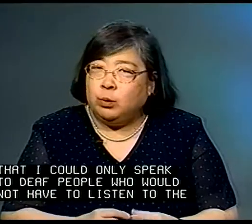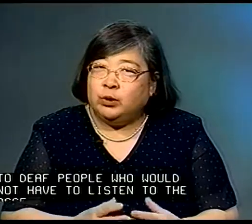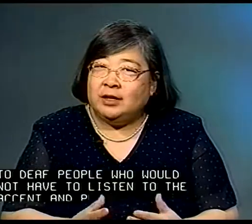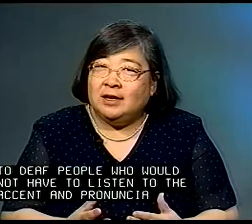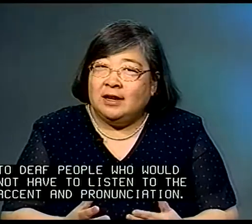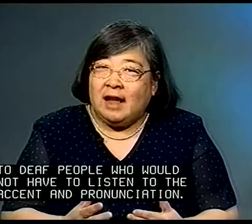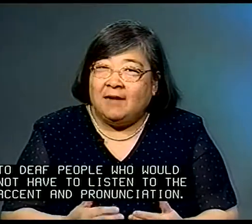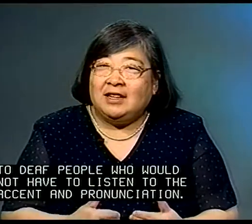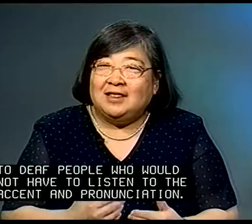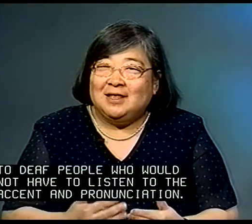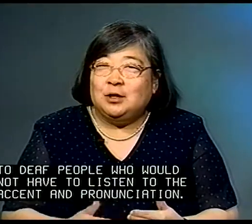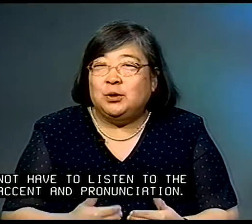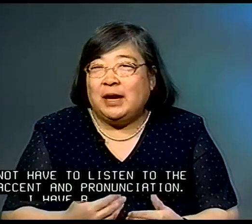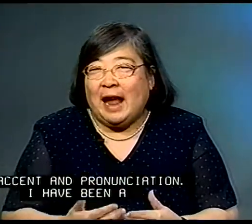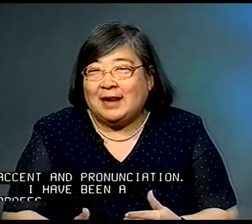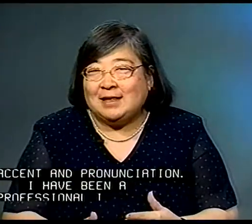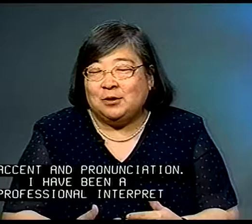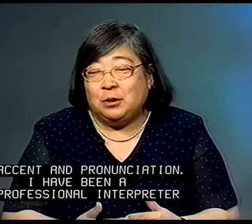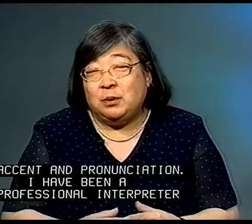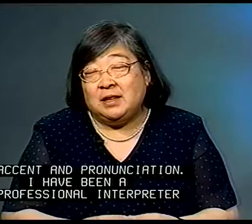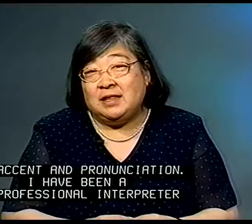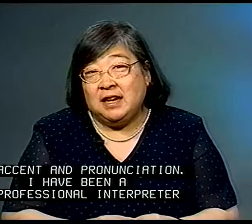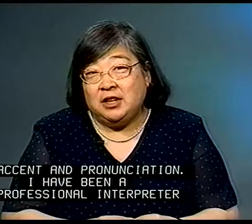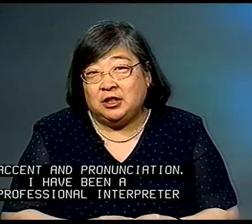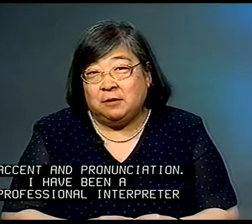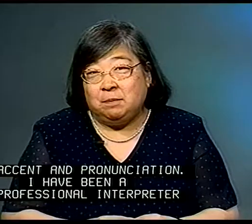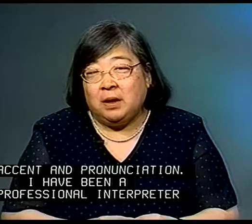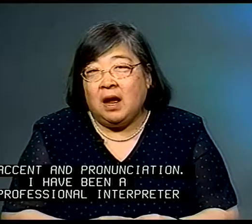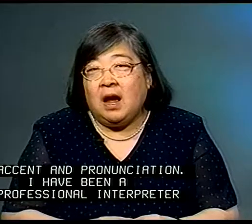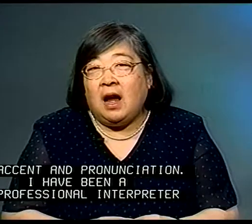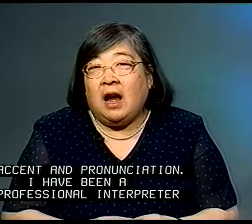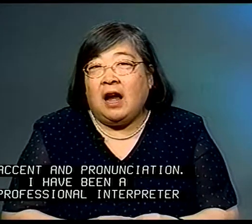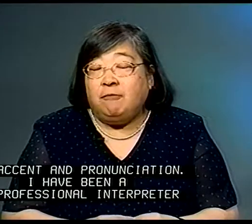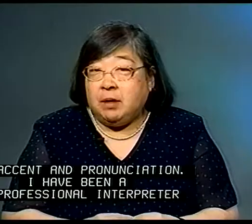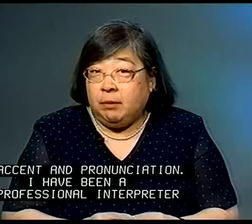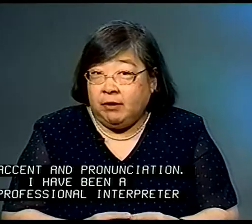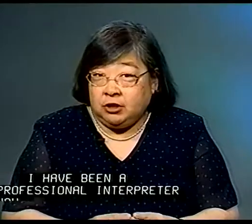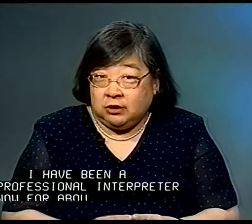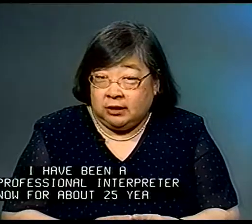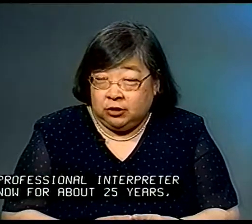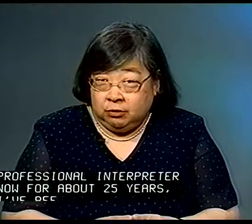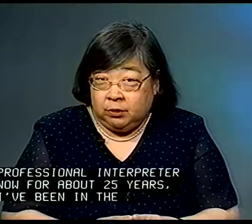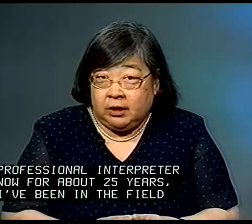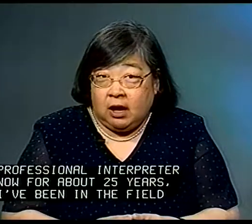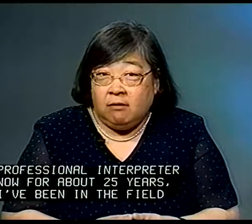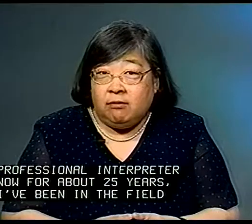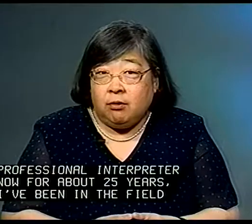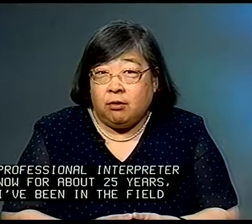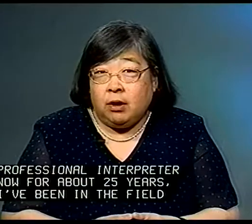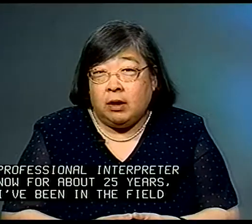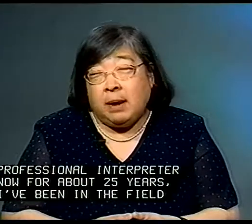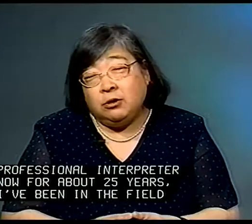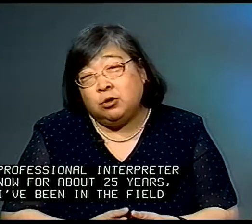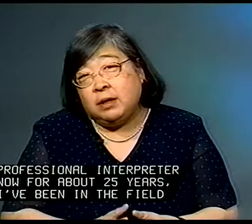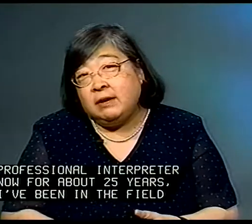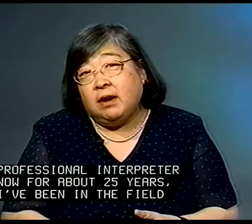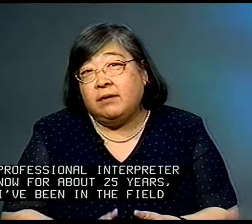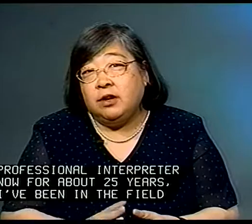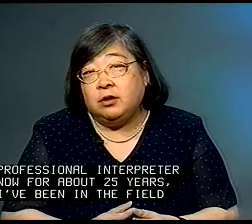weren't having to listen to the accent or the pronunciation. I've been a professional interpreter now for about 25